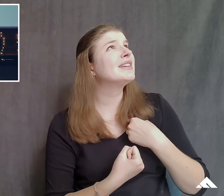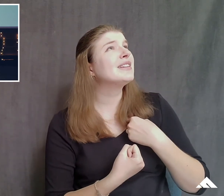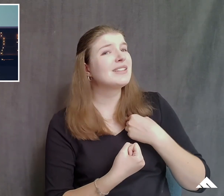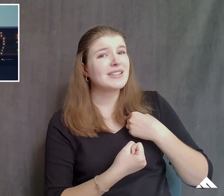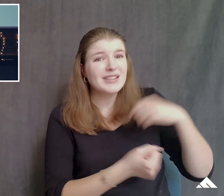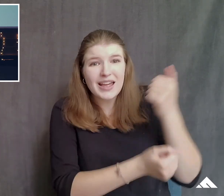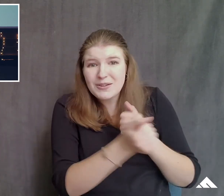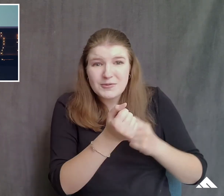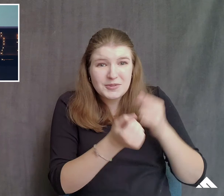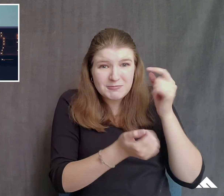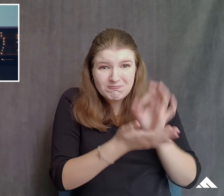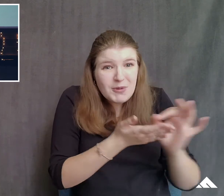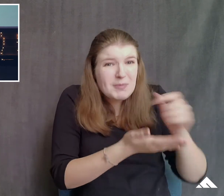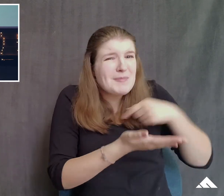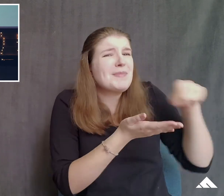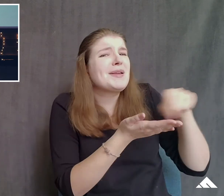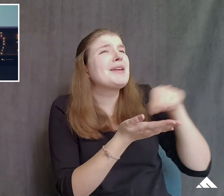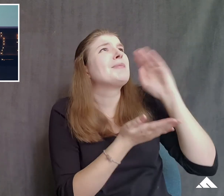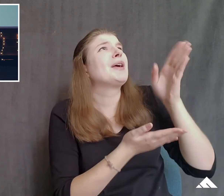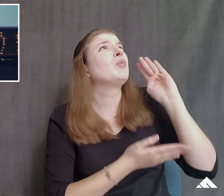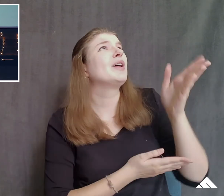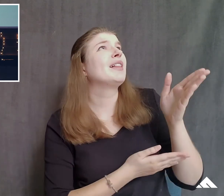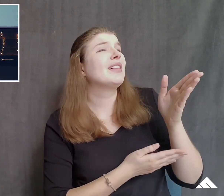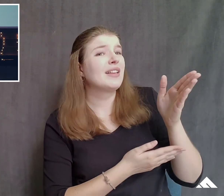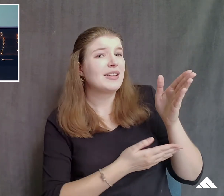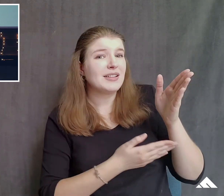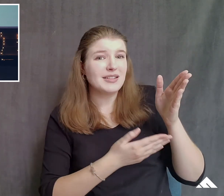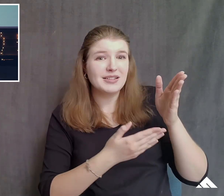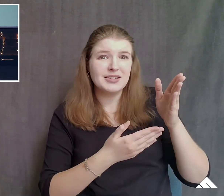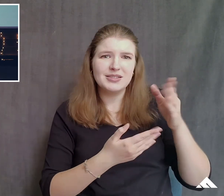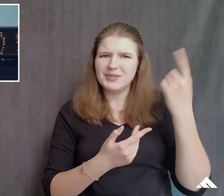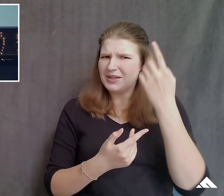I'll pay back every penny. And for some reason, this master